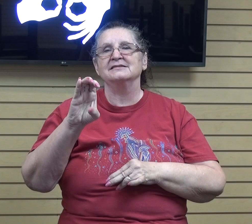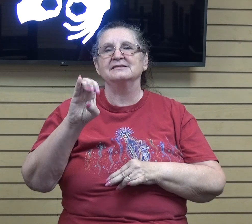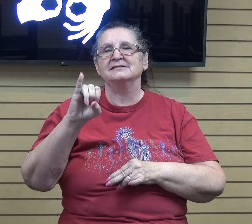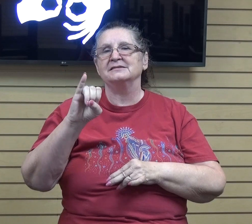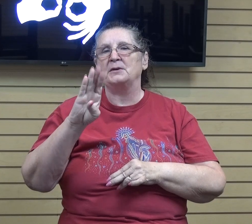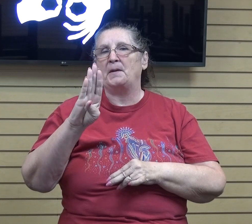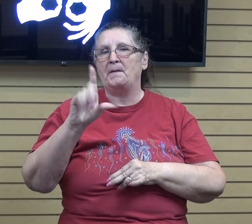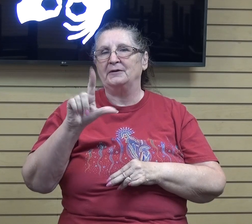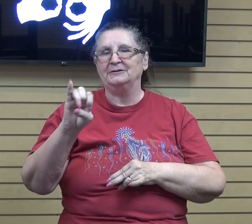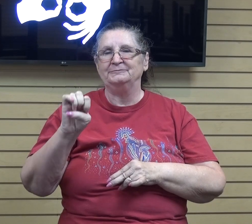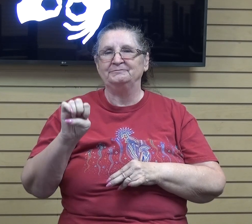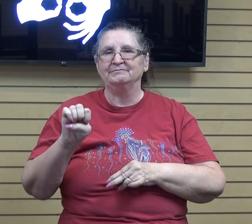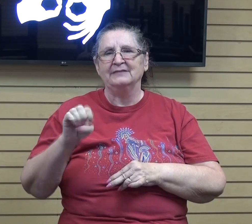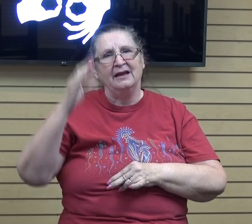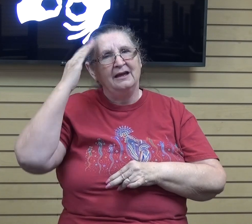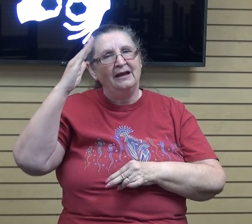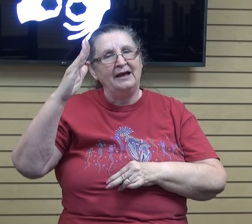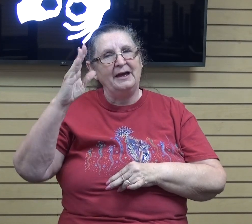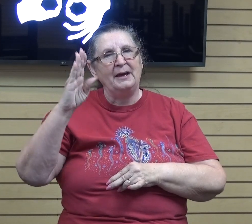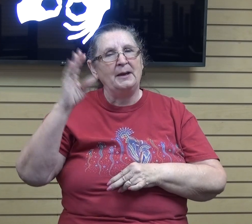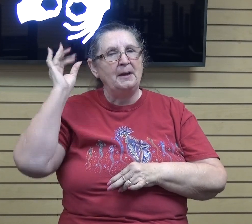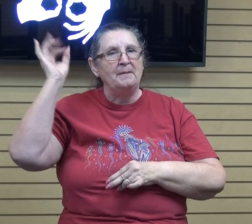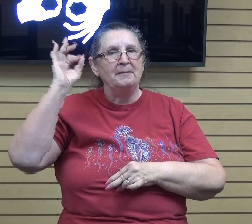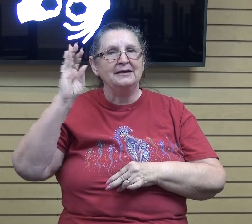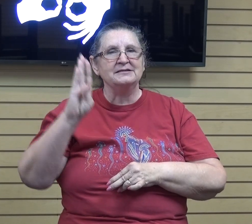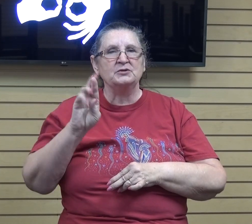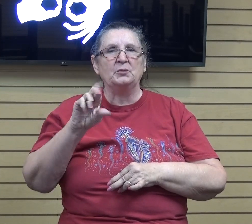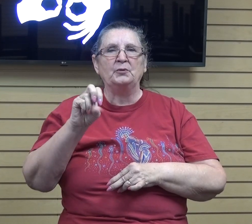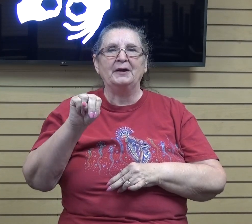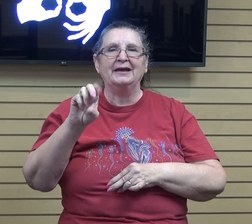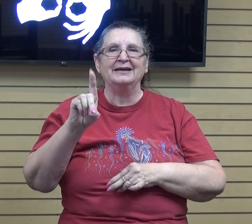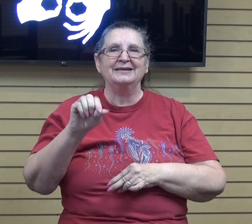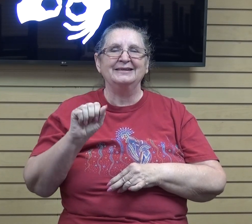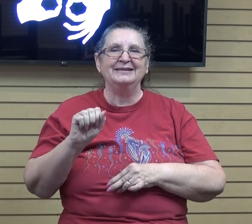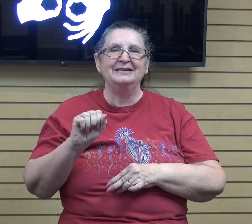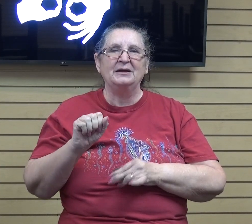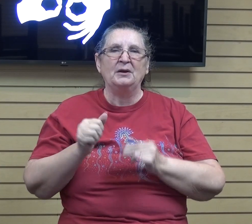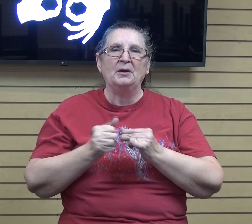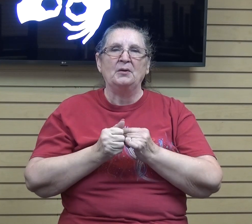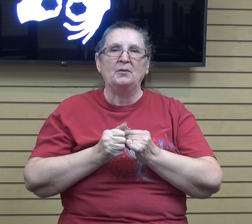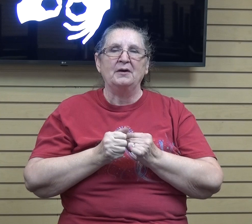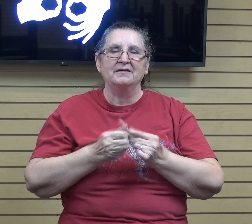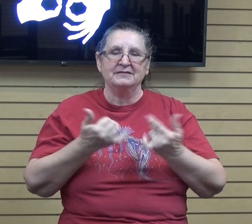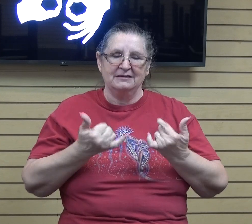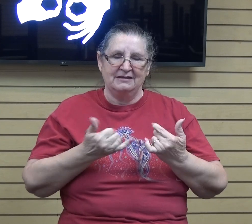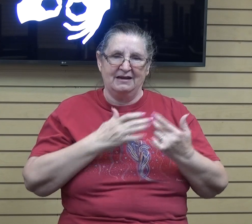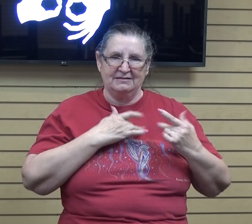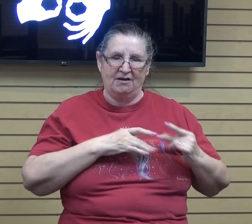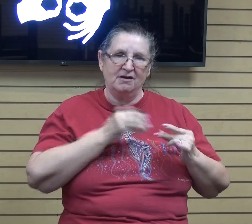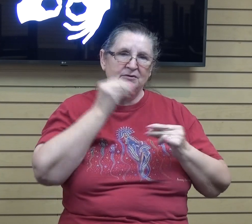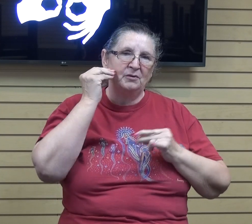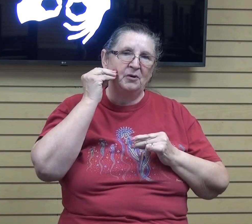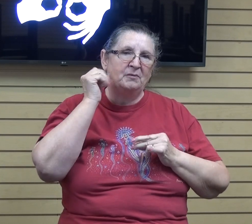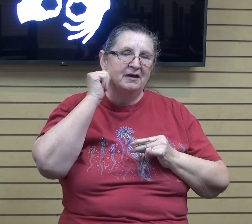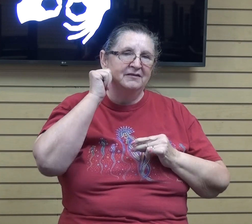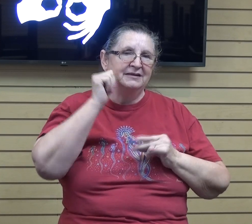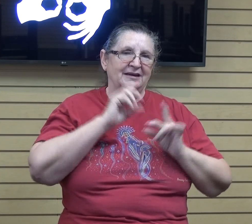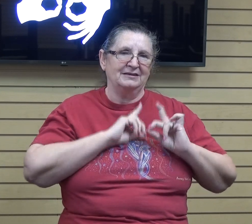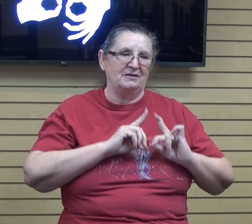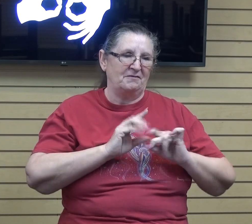Hey everyone, Pastor Brandon here with Calvary Chapel Hemet, bringing you today's Heart to Home daily devotional.